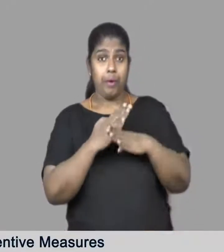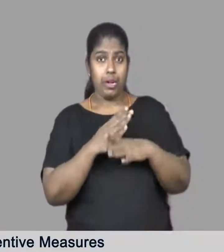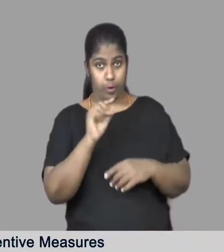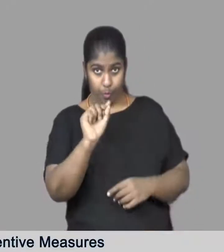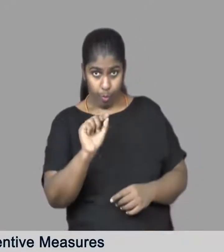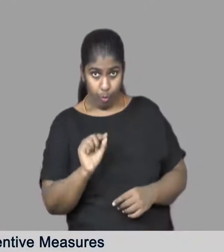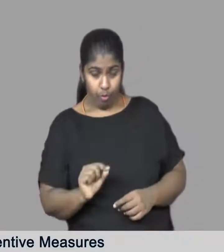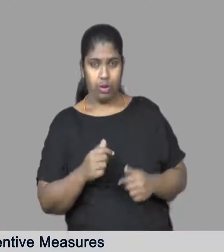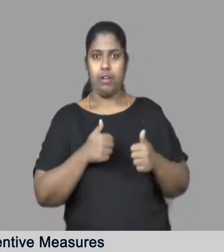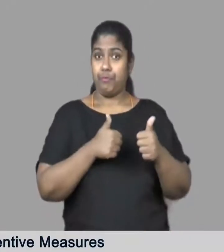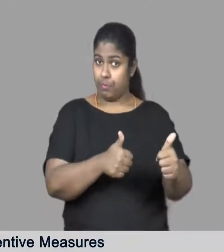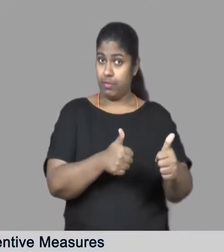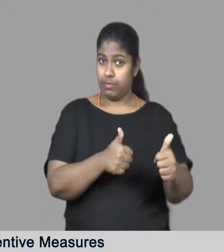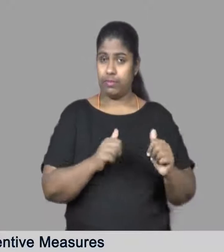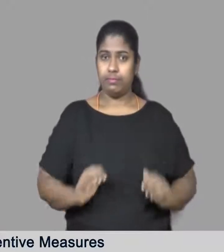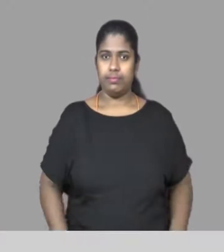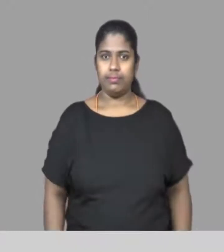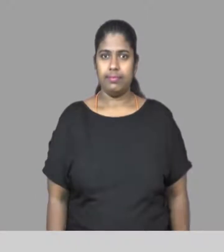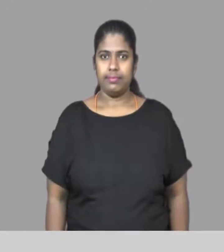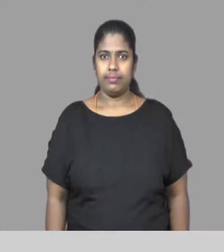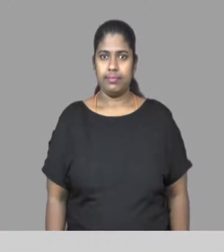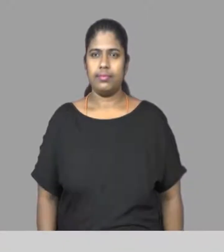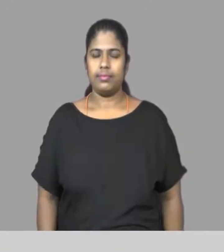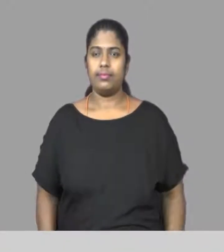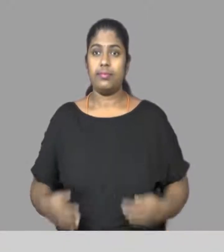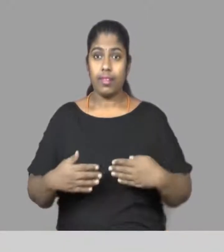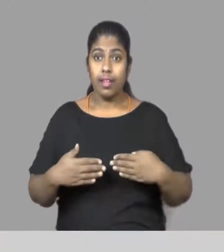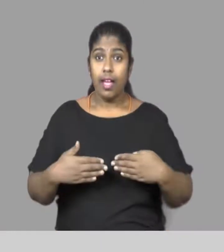Specific preventive measures.